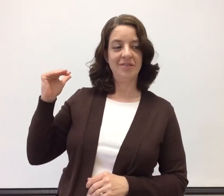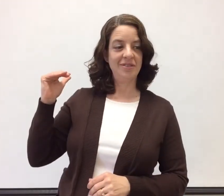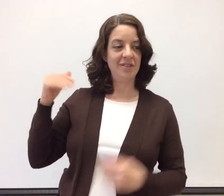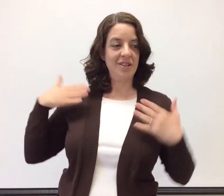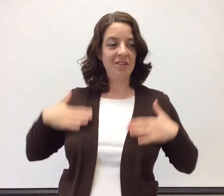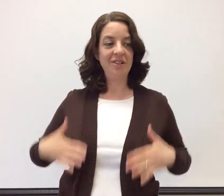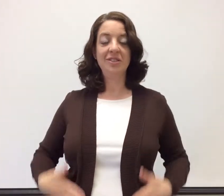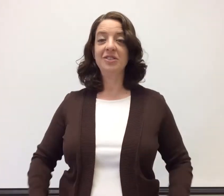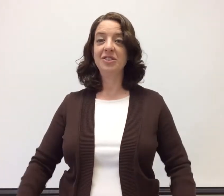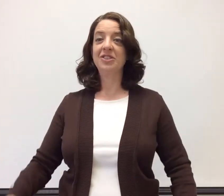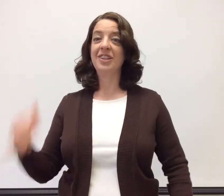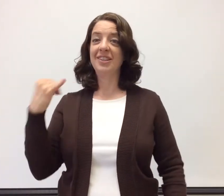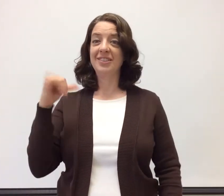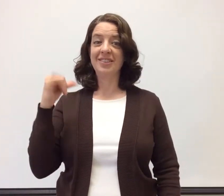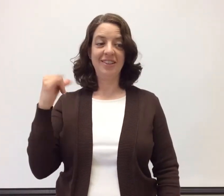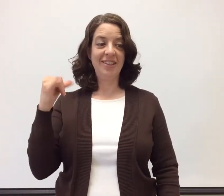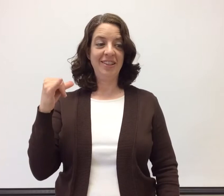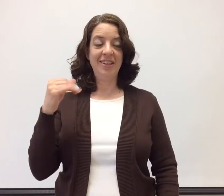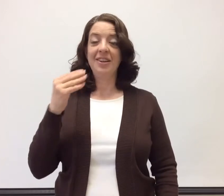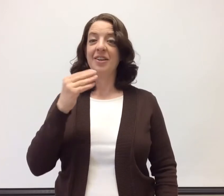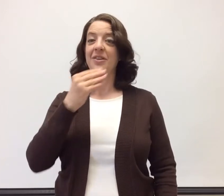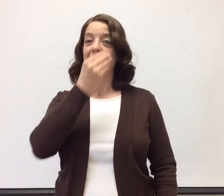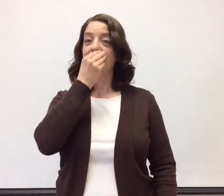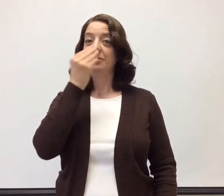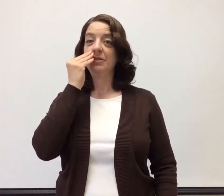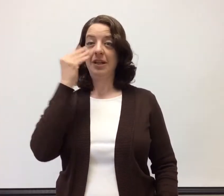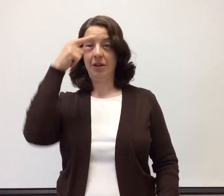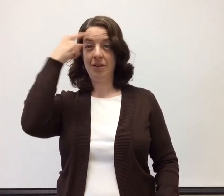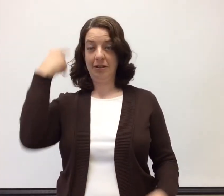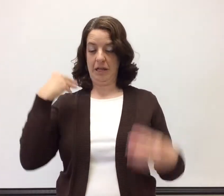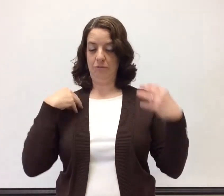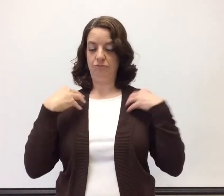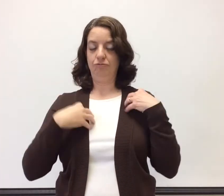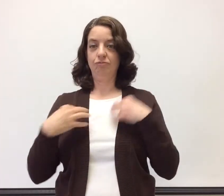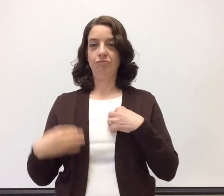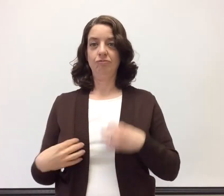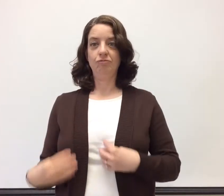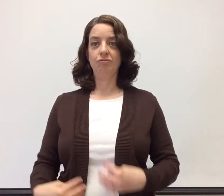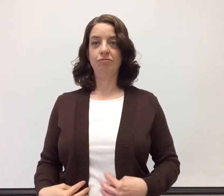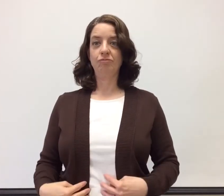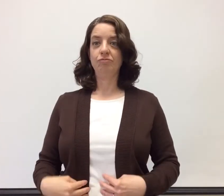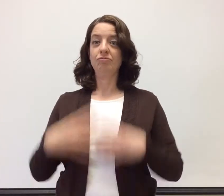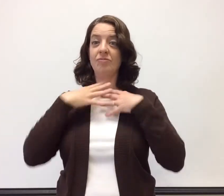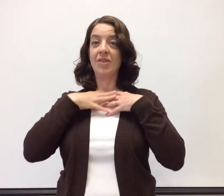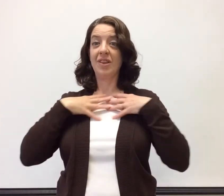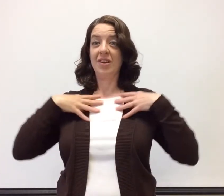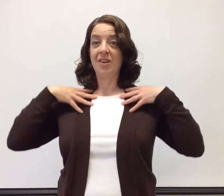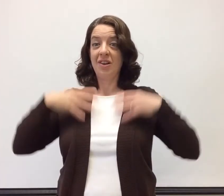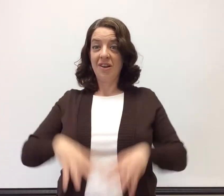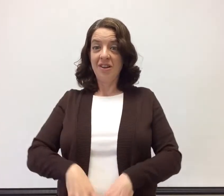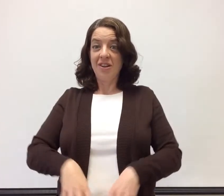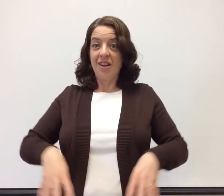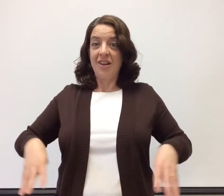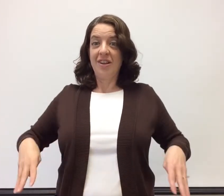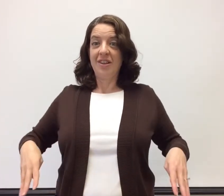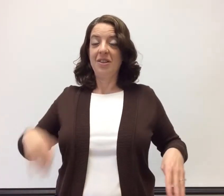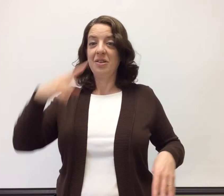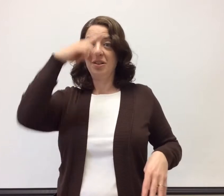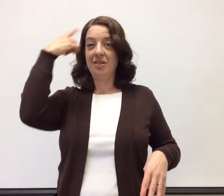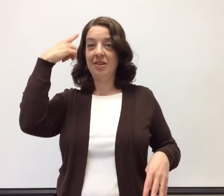It's a little girl in a yellow dress with black flowers on it. The collar and the ruffle